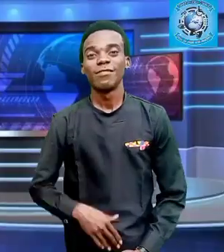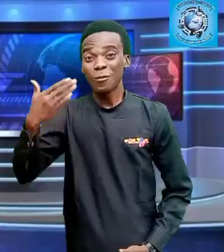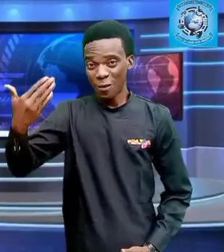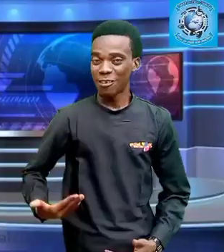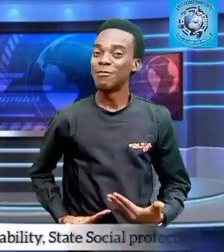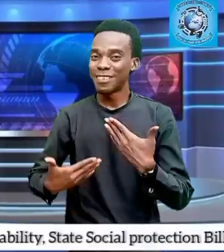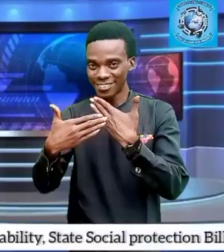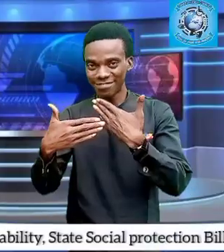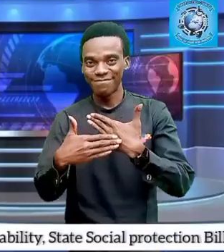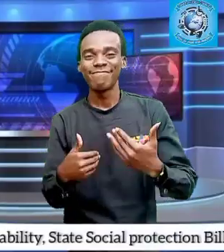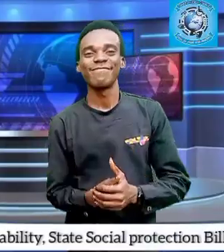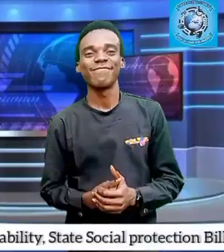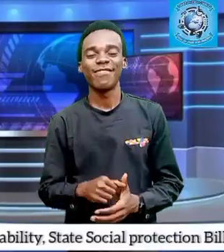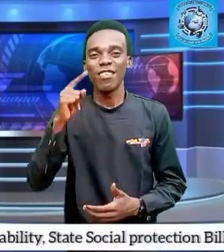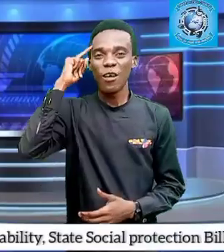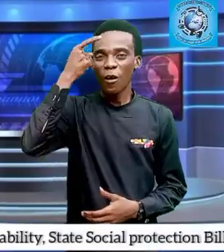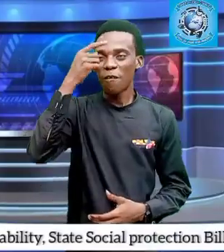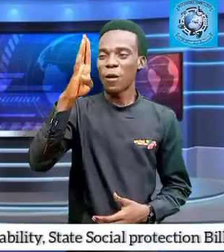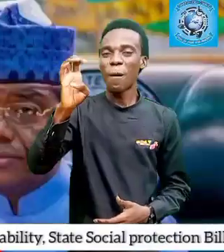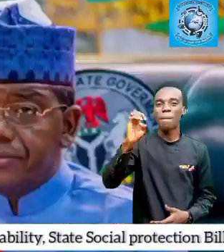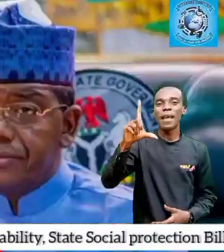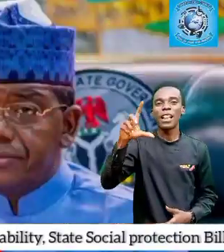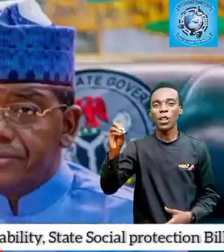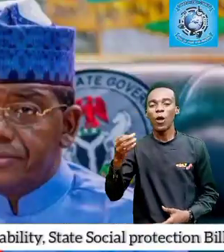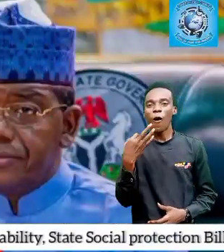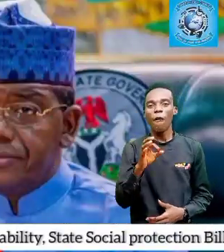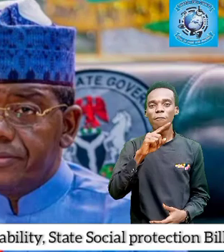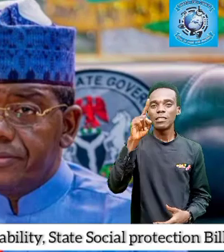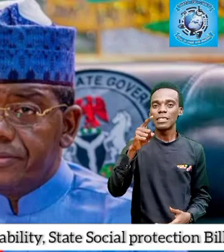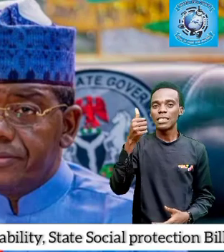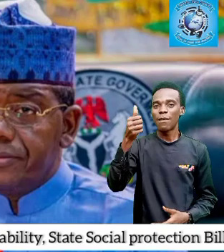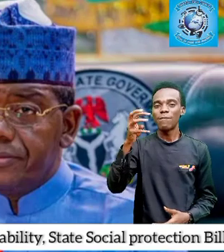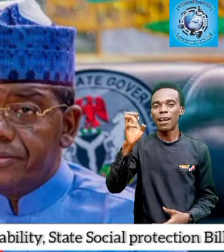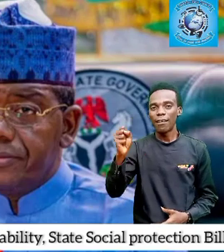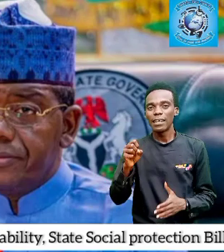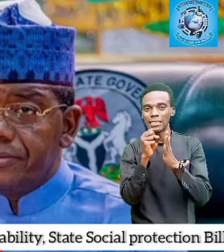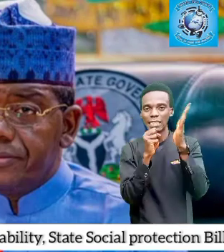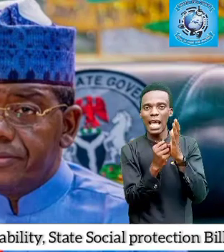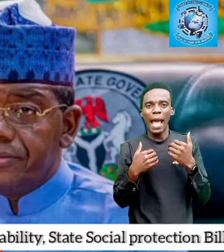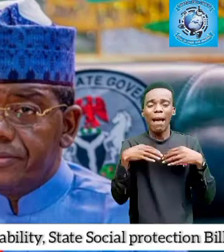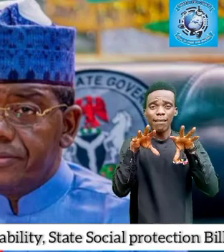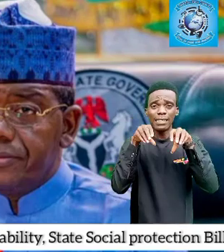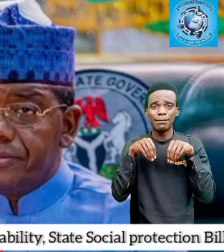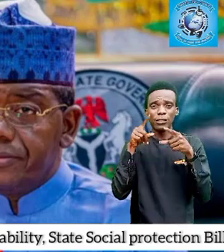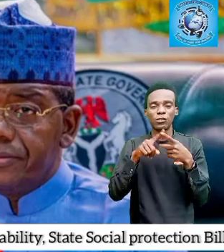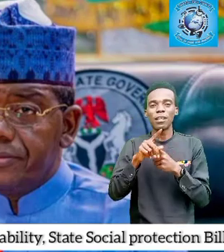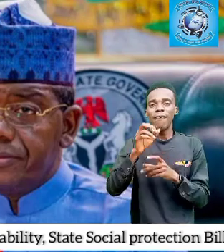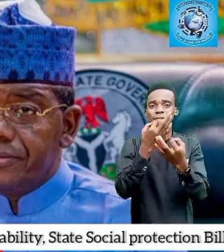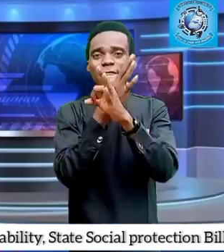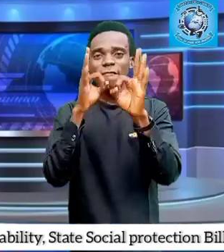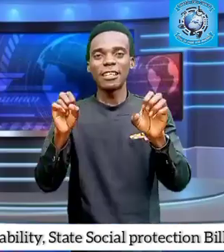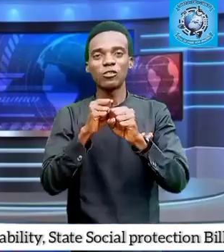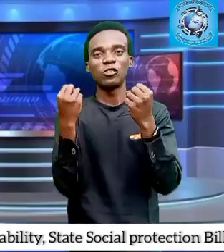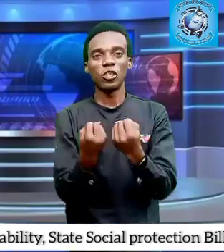Welcome back. Governor Bello Matawale of Zamfara State has assented to the three